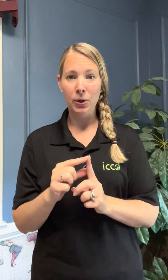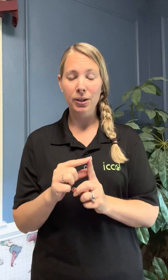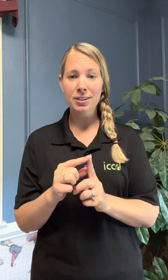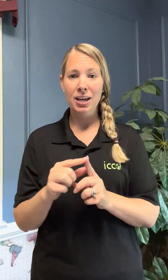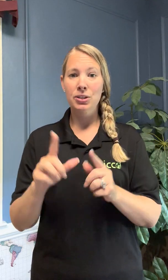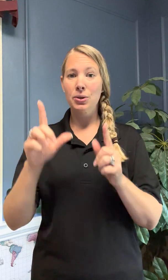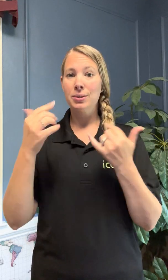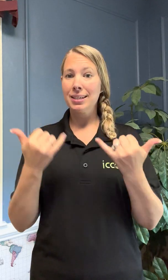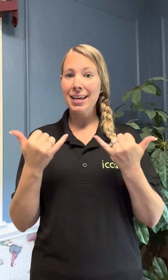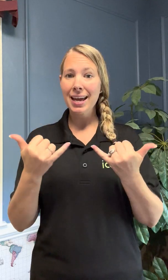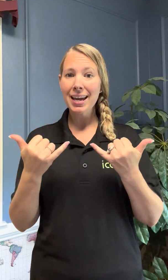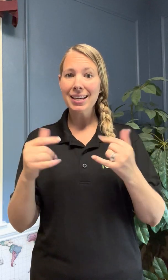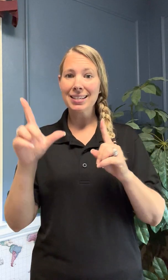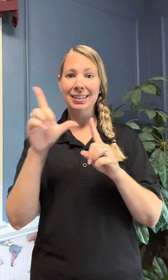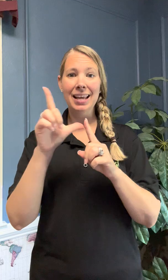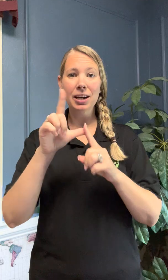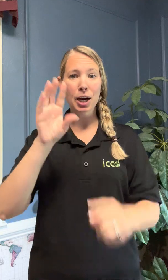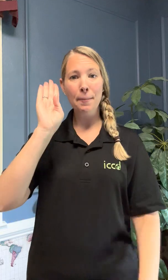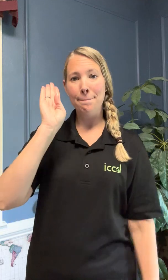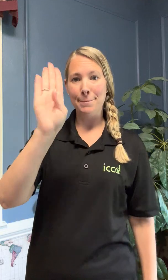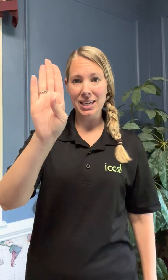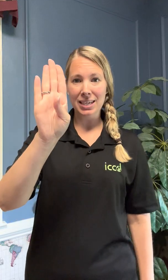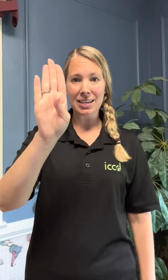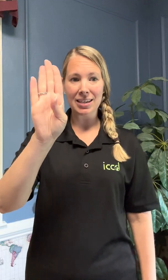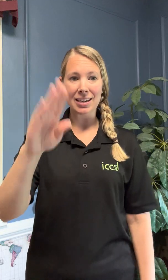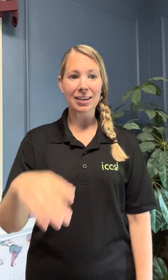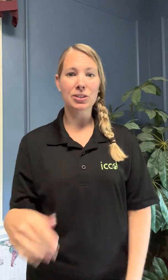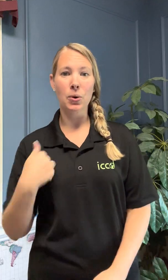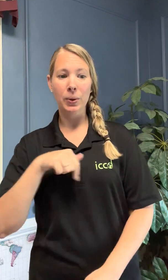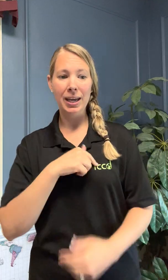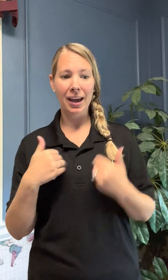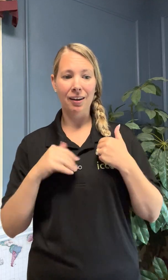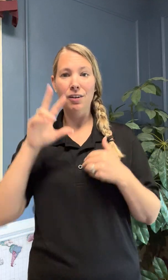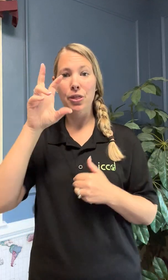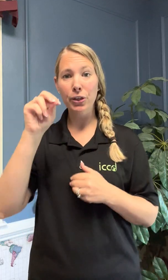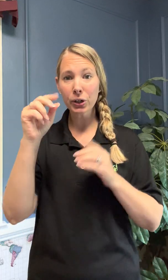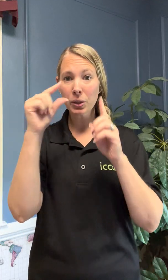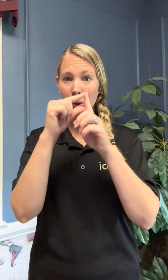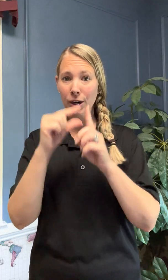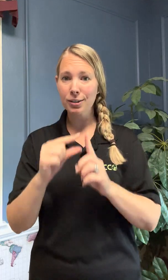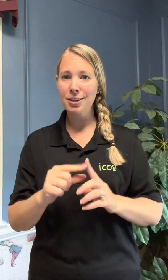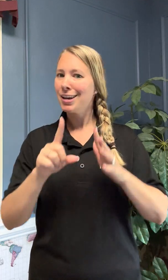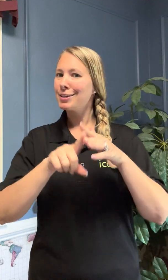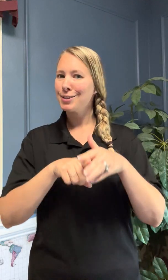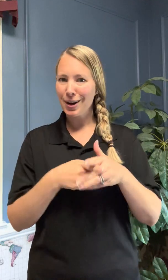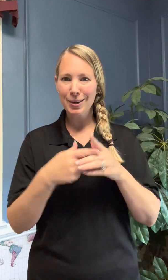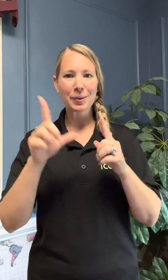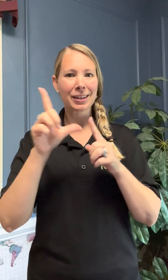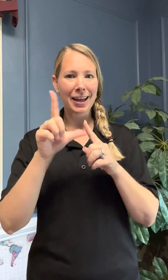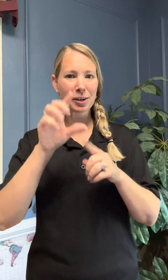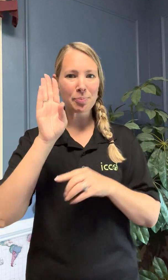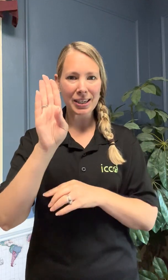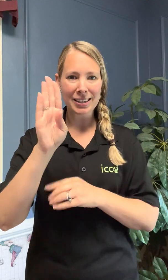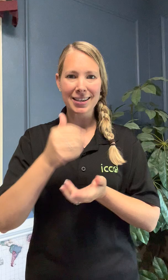words. So today is letter B. So we have 30 words starting with the letter B to